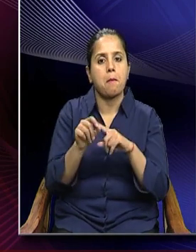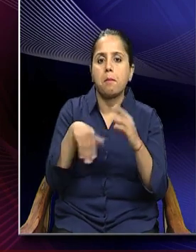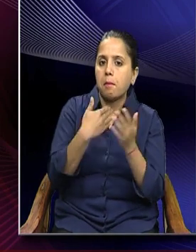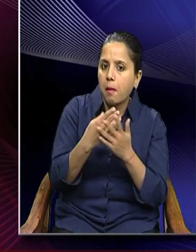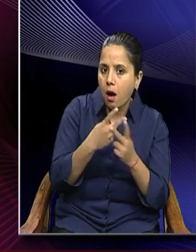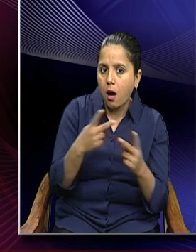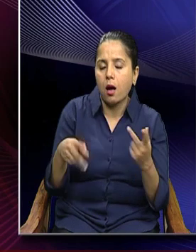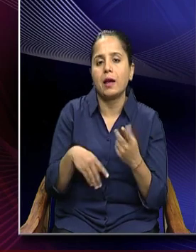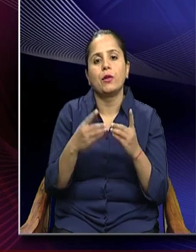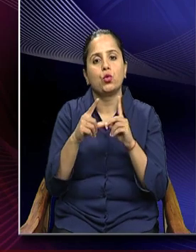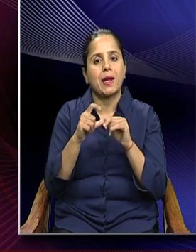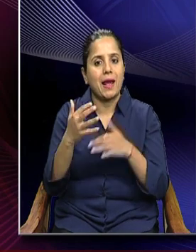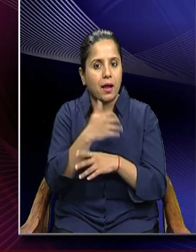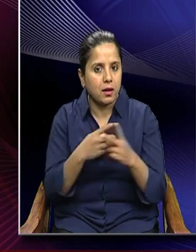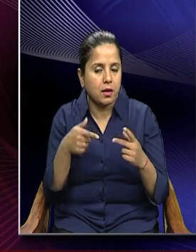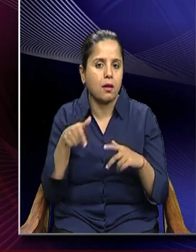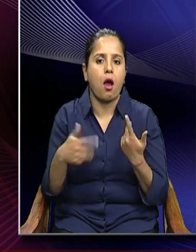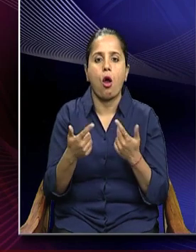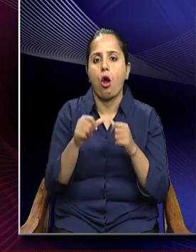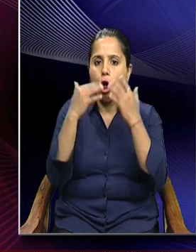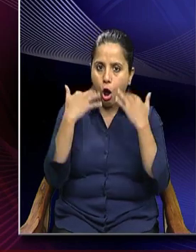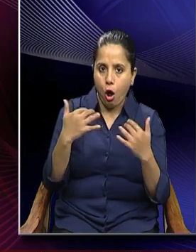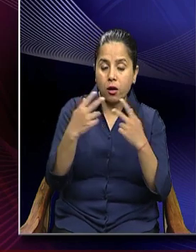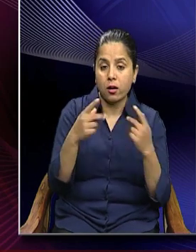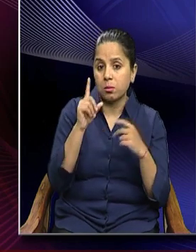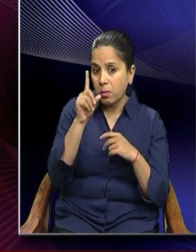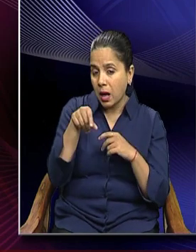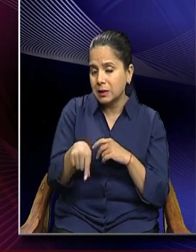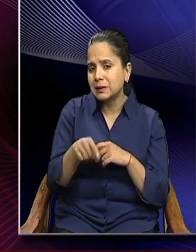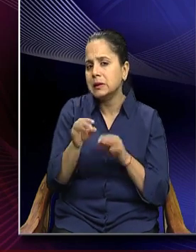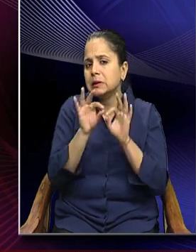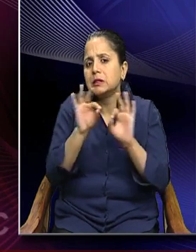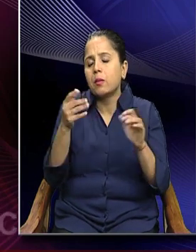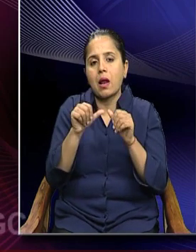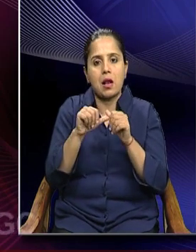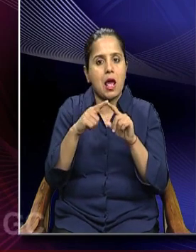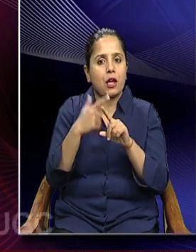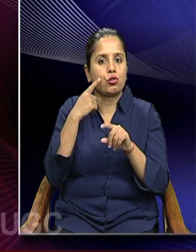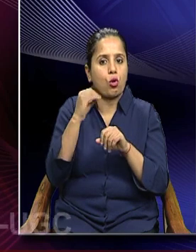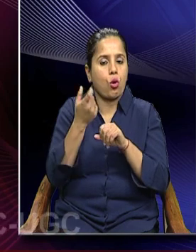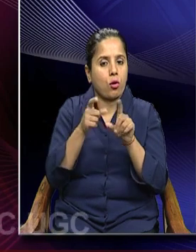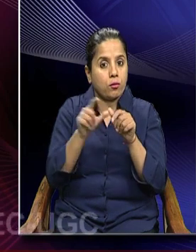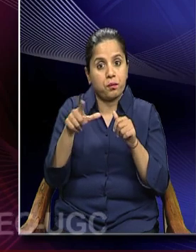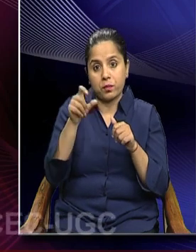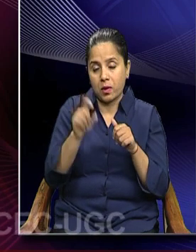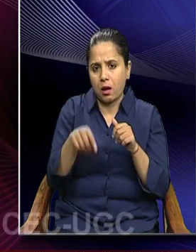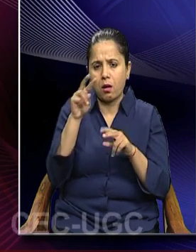participants, data and even audience. Put simply, one's axiological assumption can be